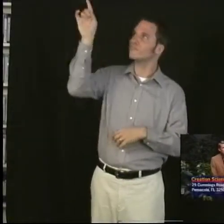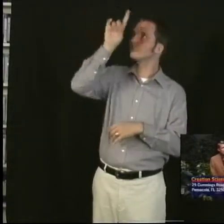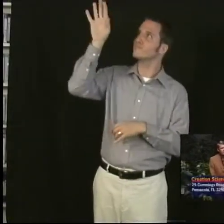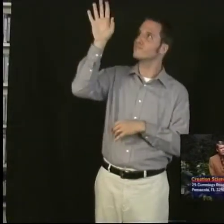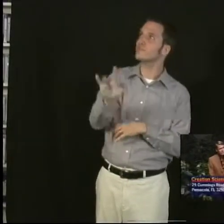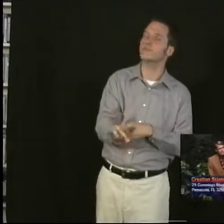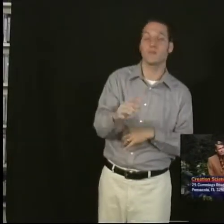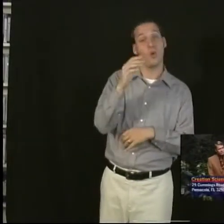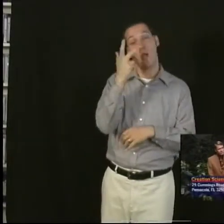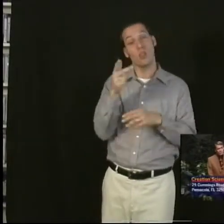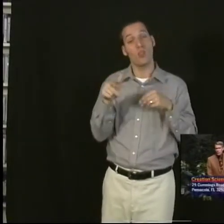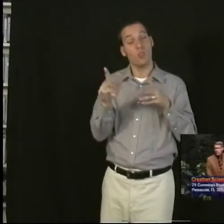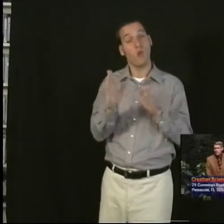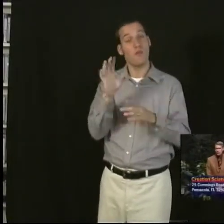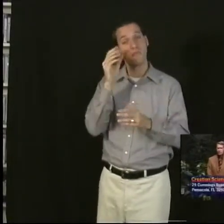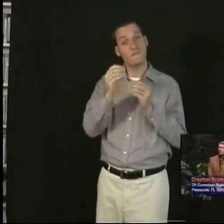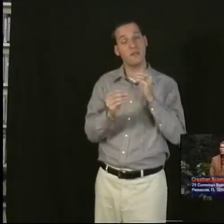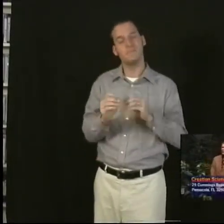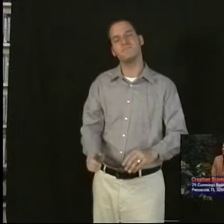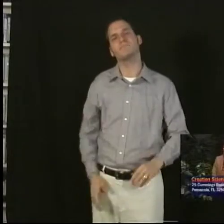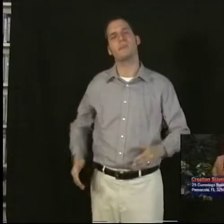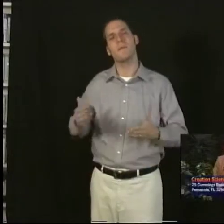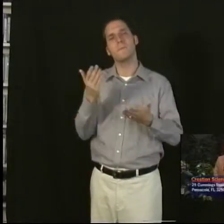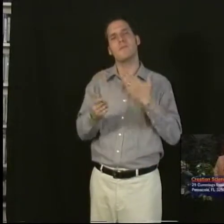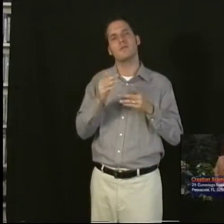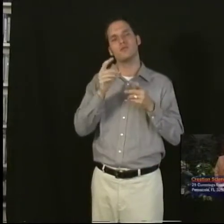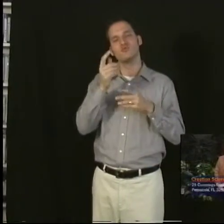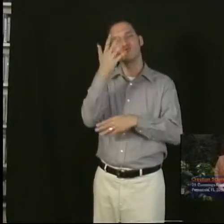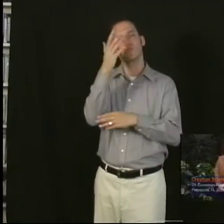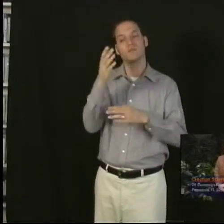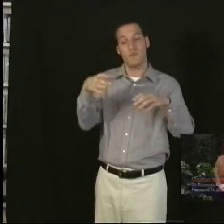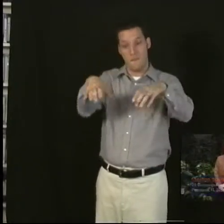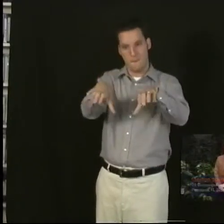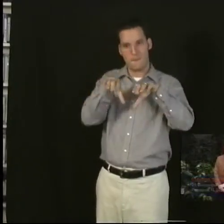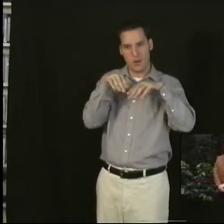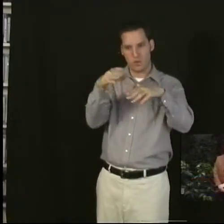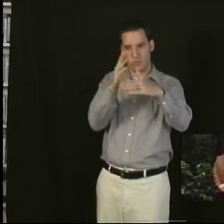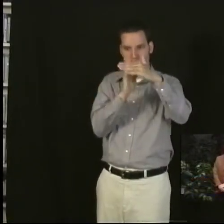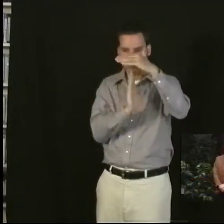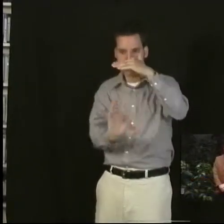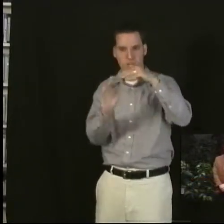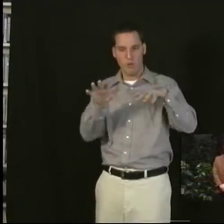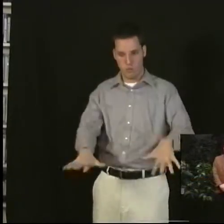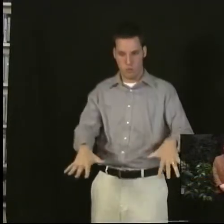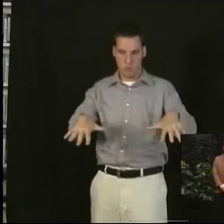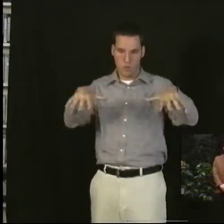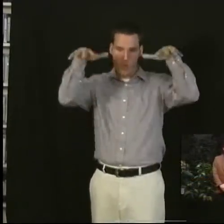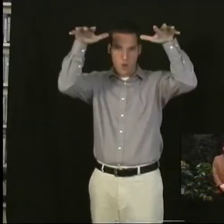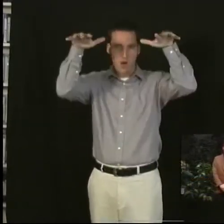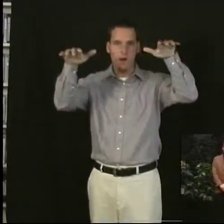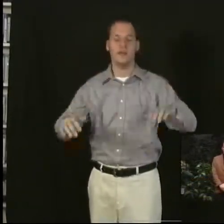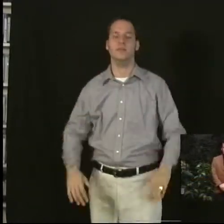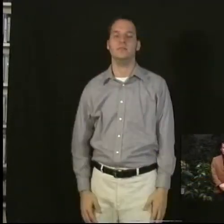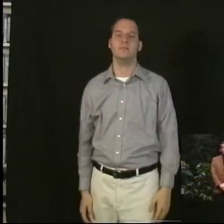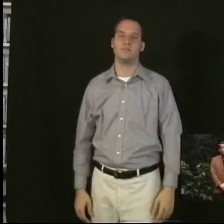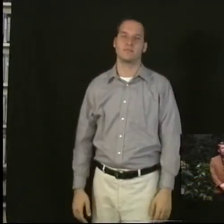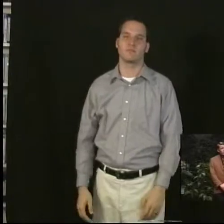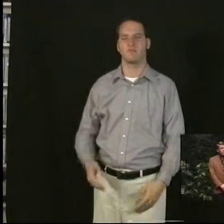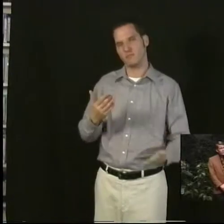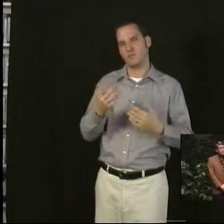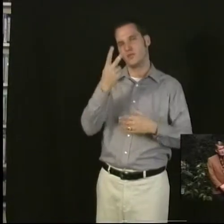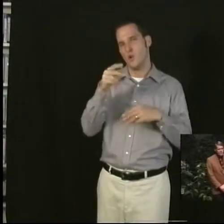There's a 3rd way to solve this. Maybe those trees were buried in a big flood. How fast was that calf going? Might